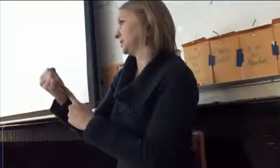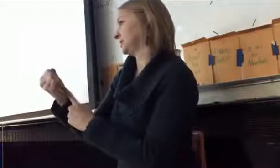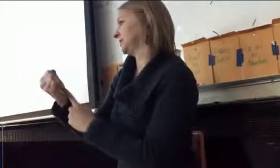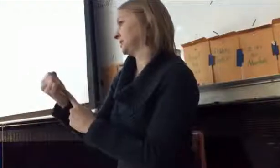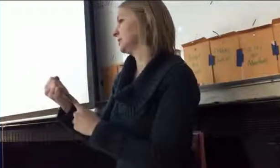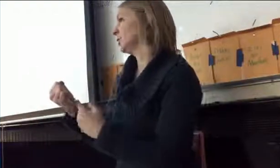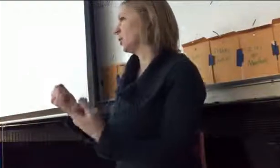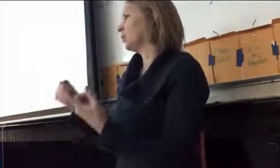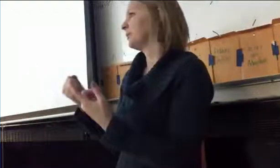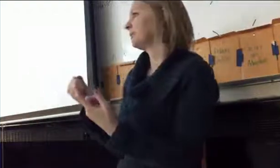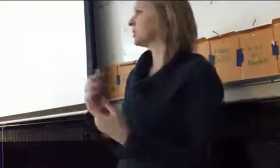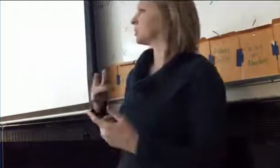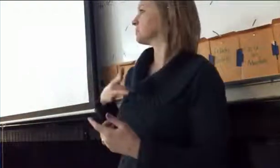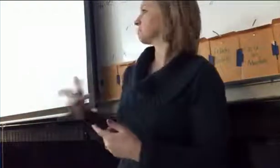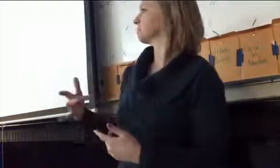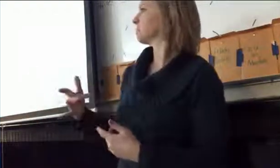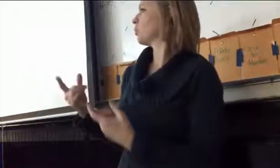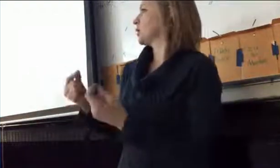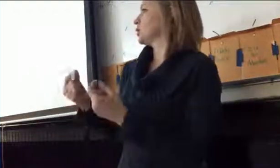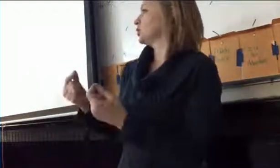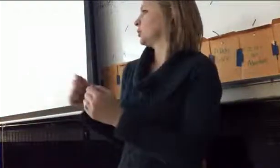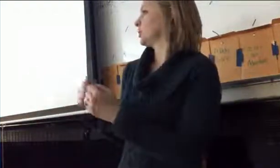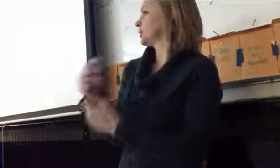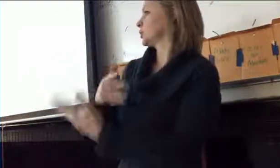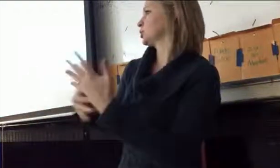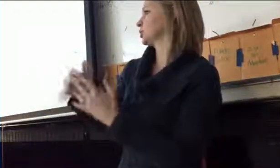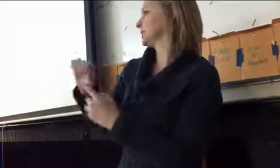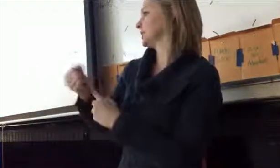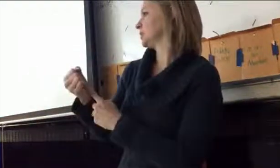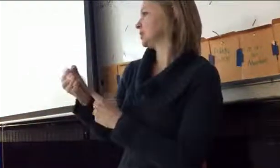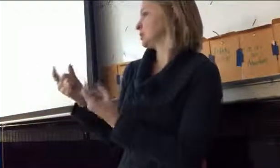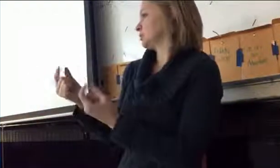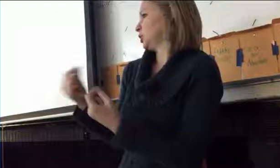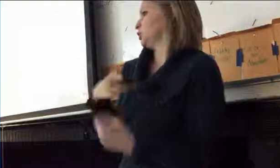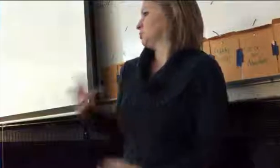you're doing, is what do people do in social situations?